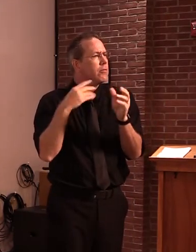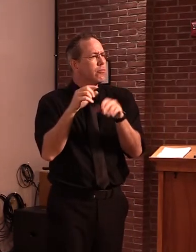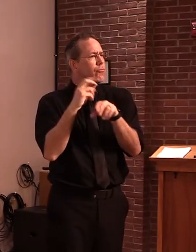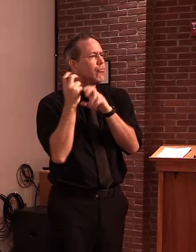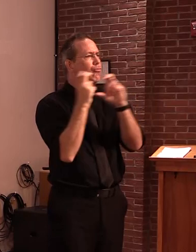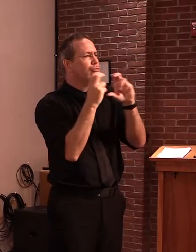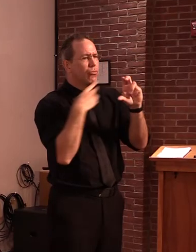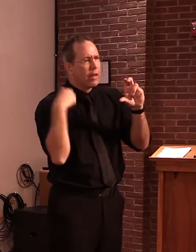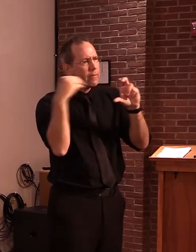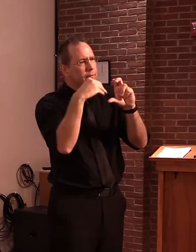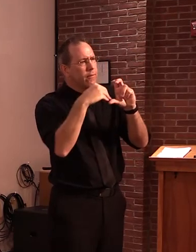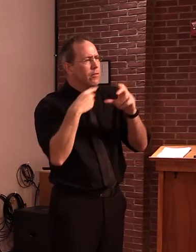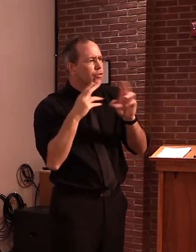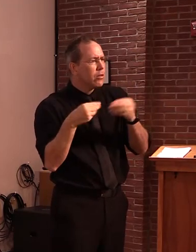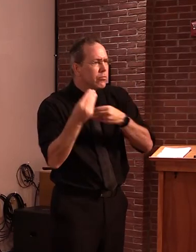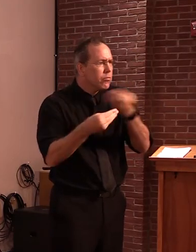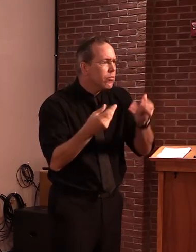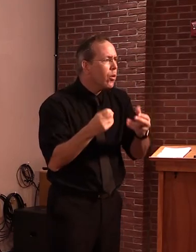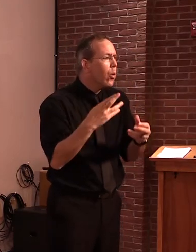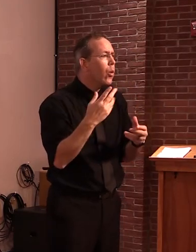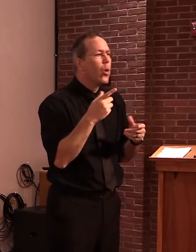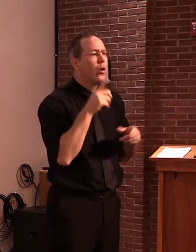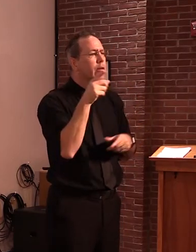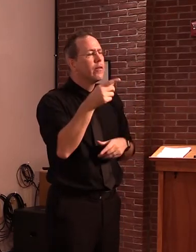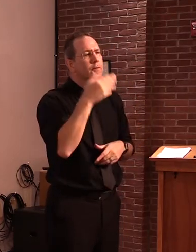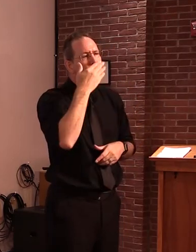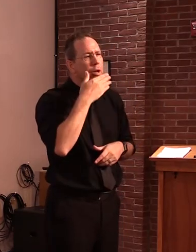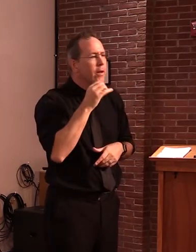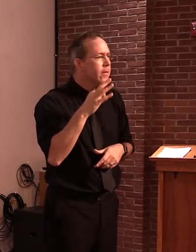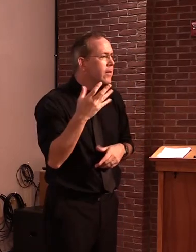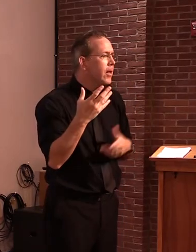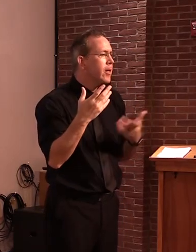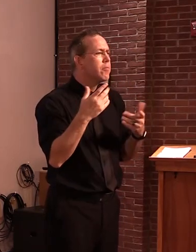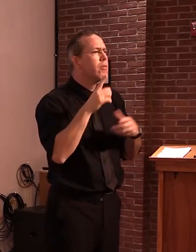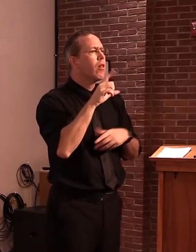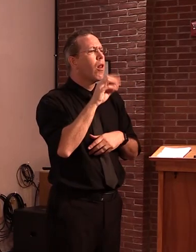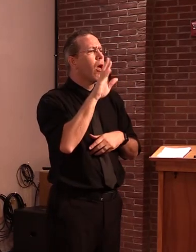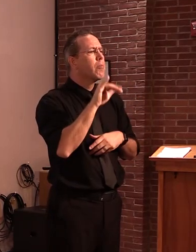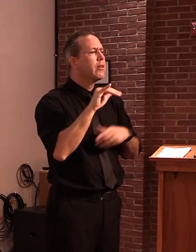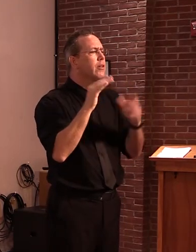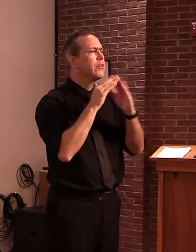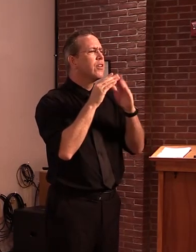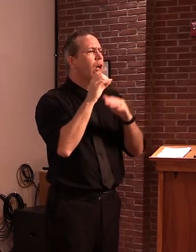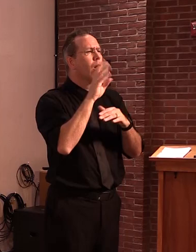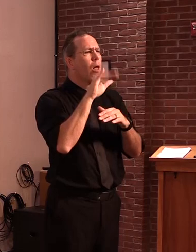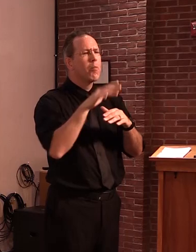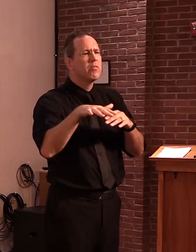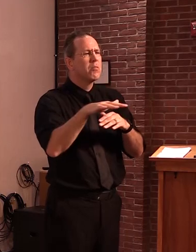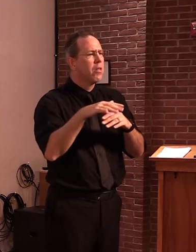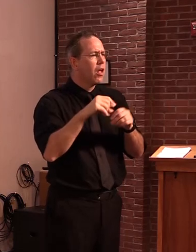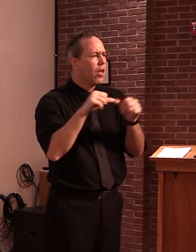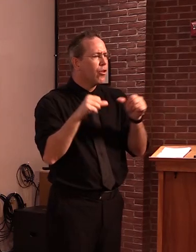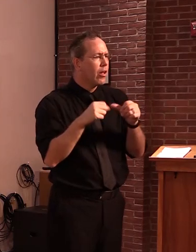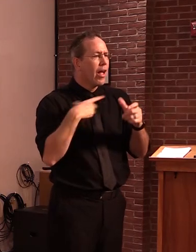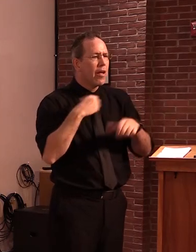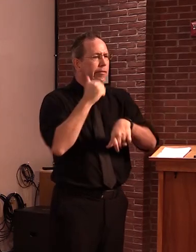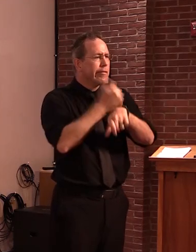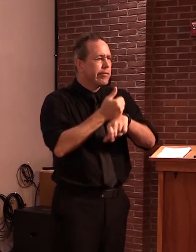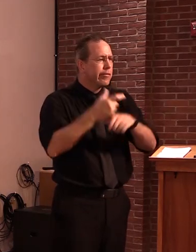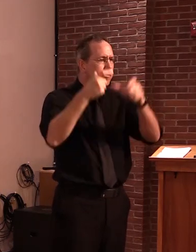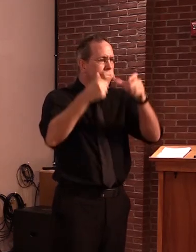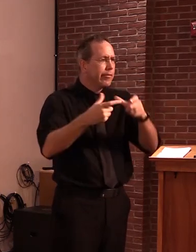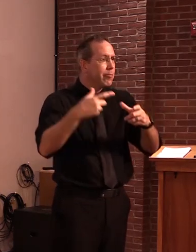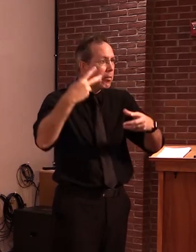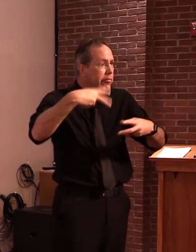in a box in a lobby in a town office, if the town office is open, of course. You can make them available by appointment